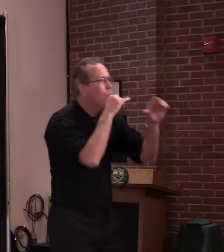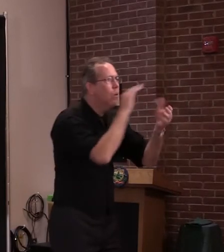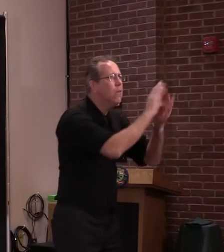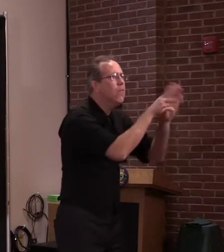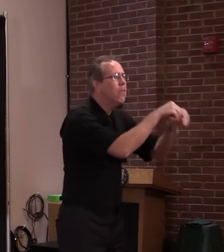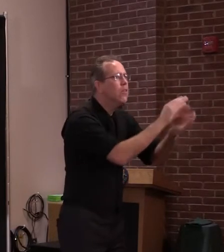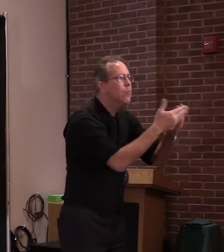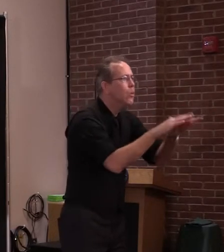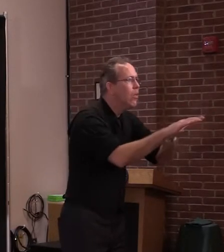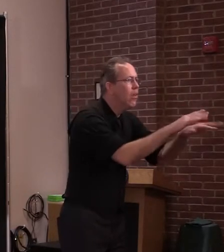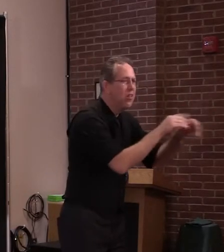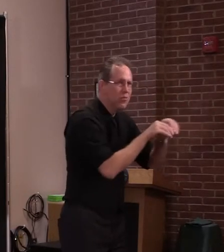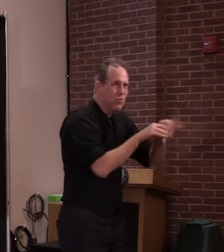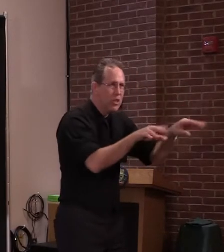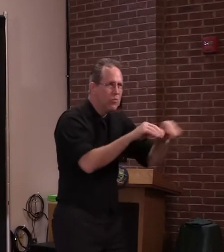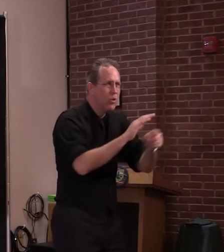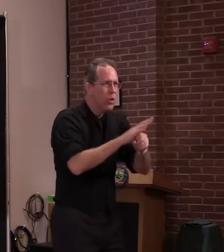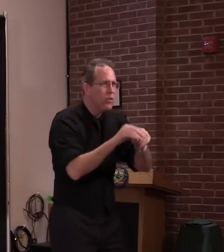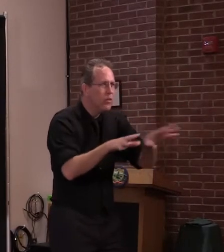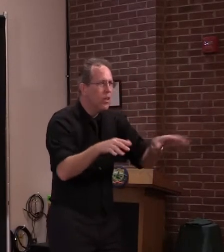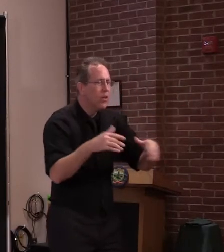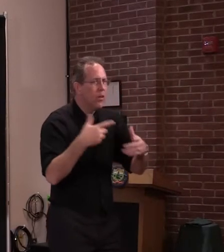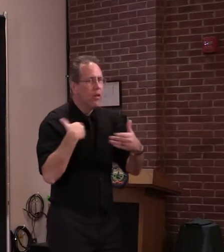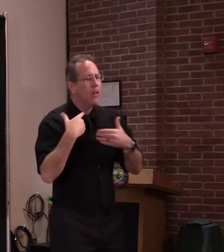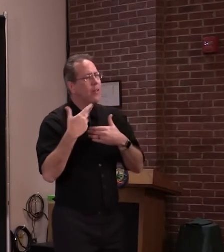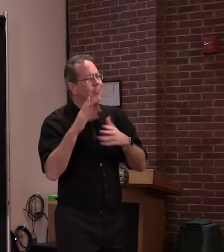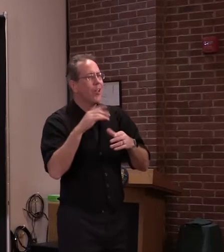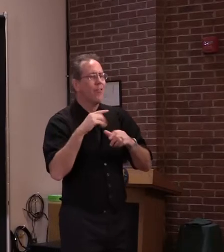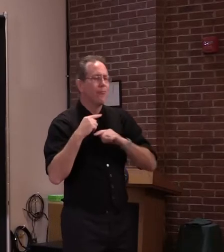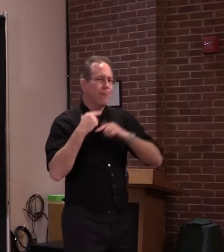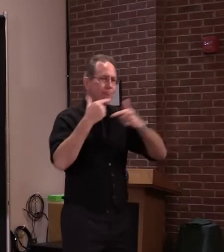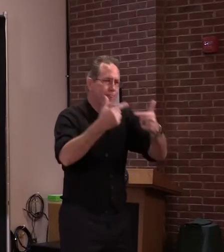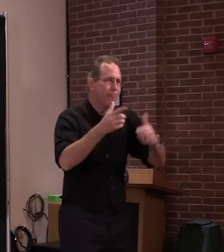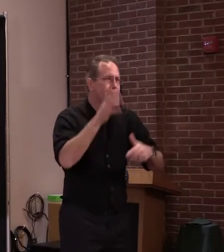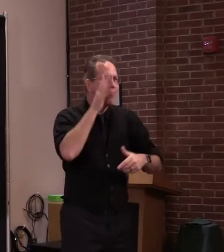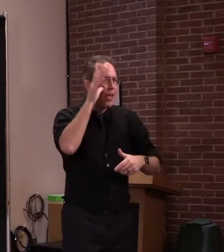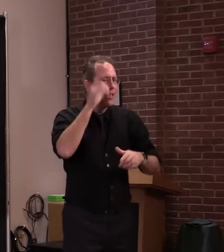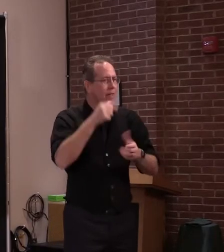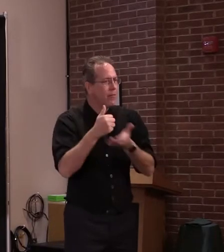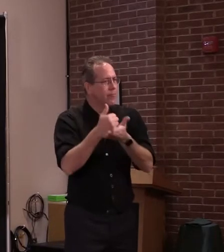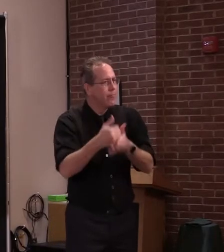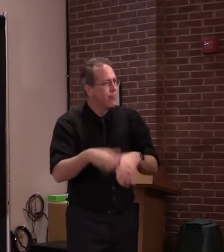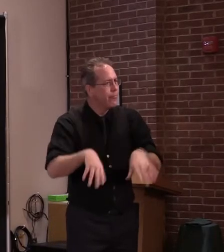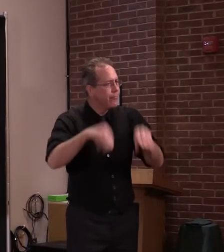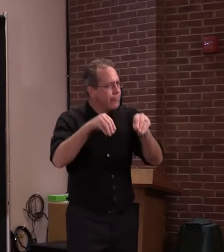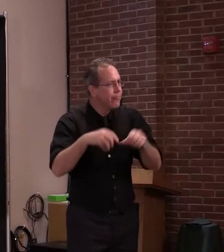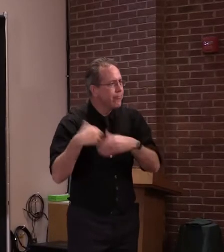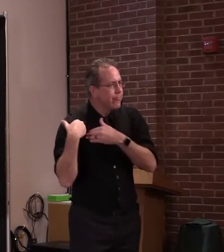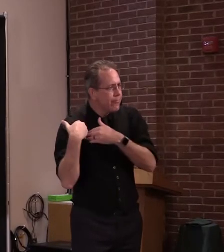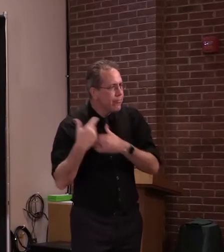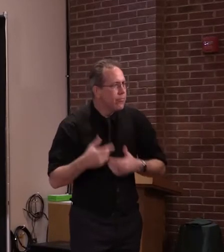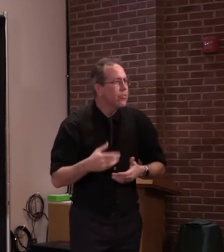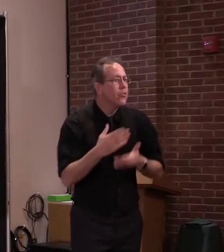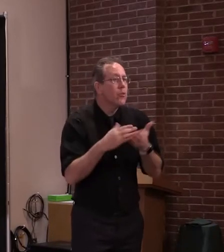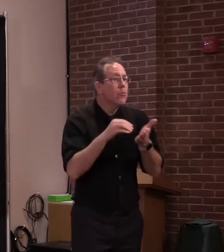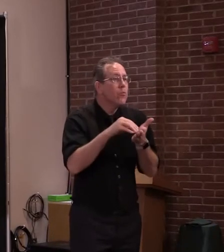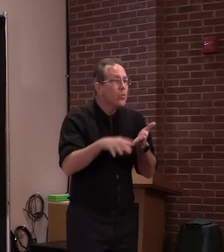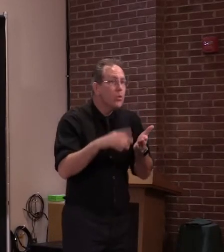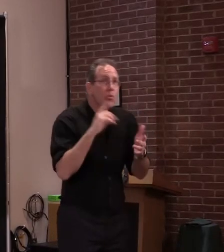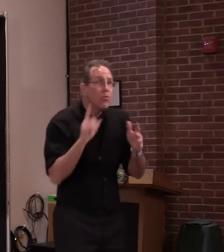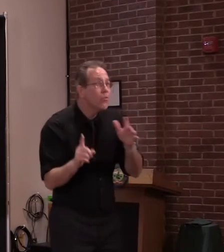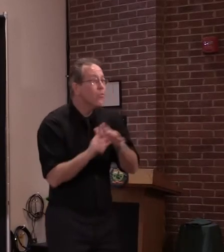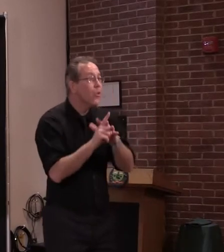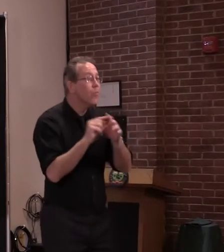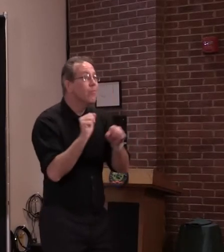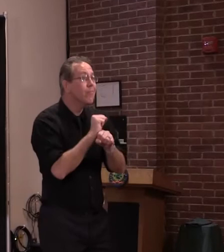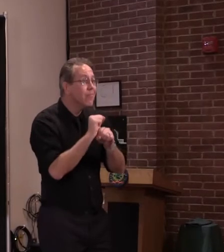be students who are unvaccinated in the school who are told they have a close contact and they don't test.